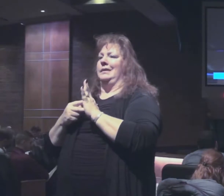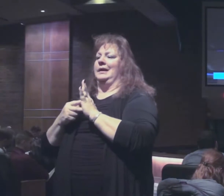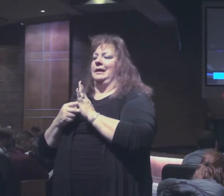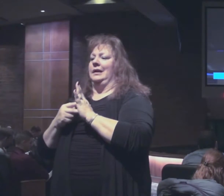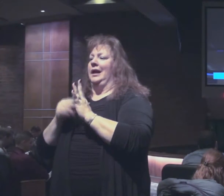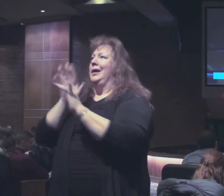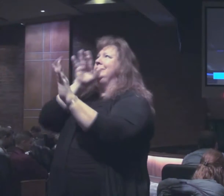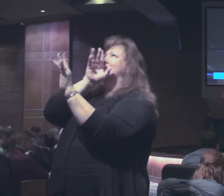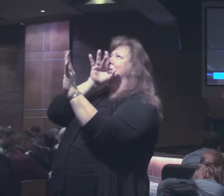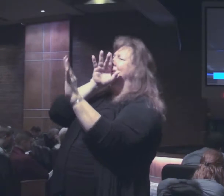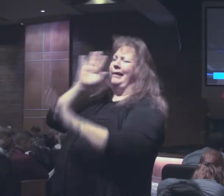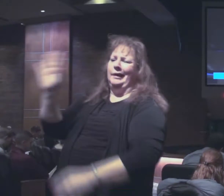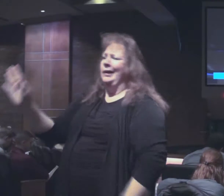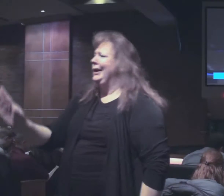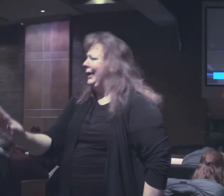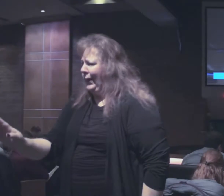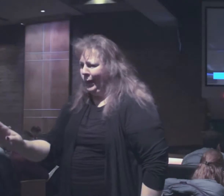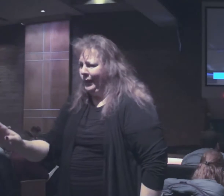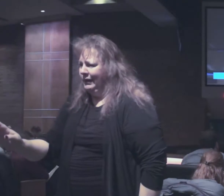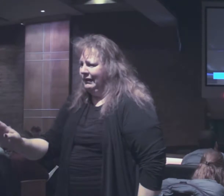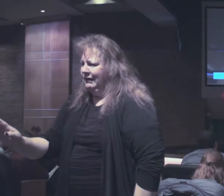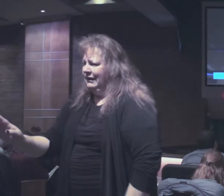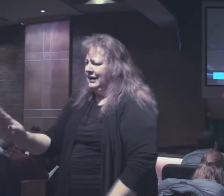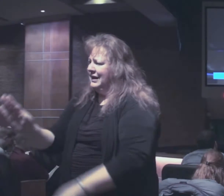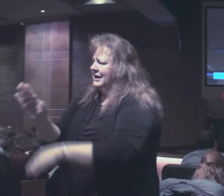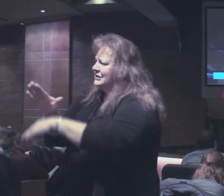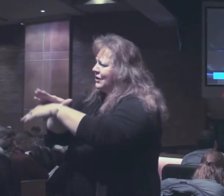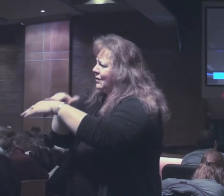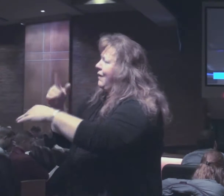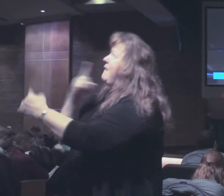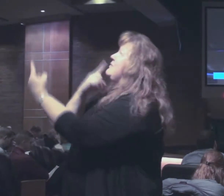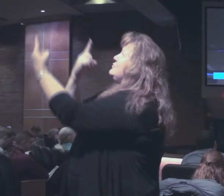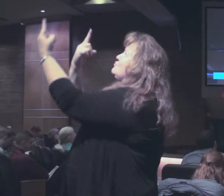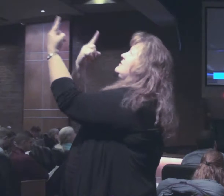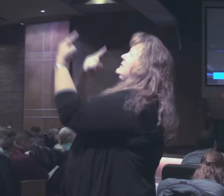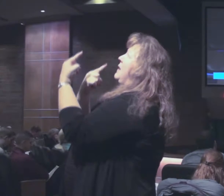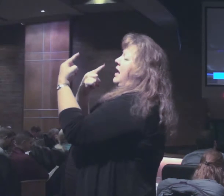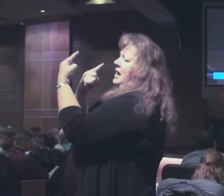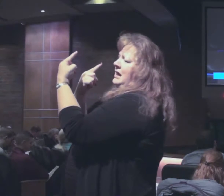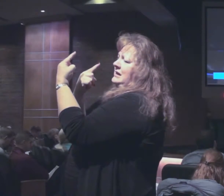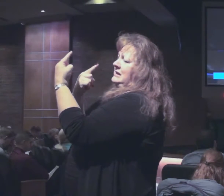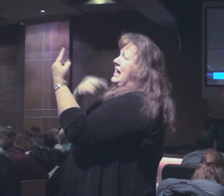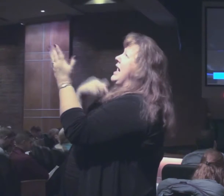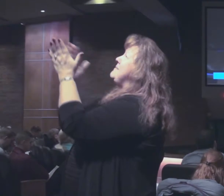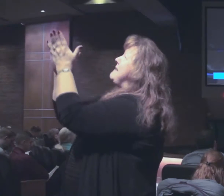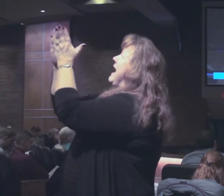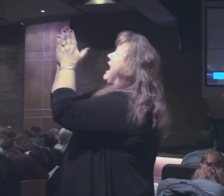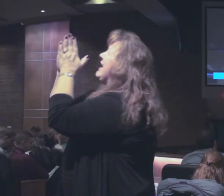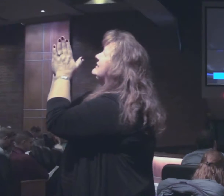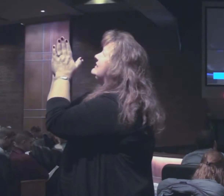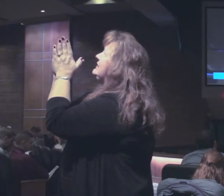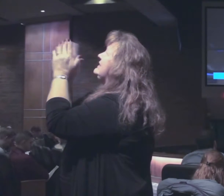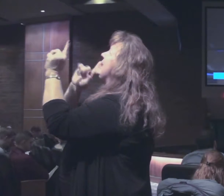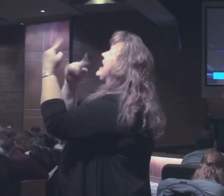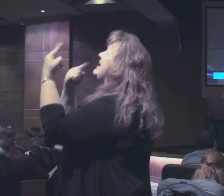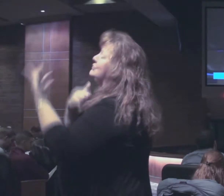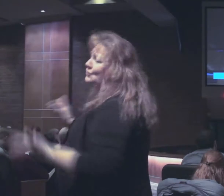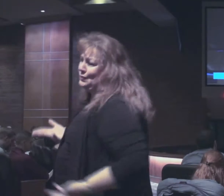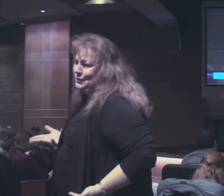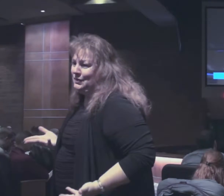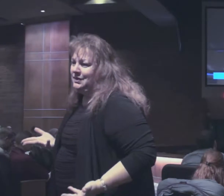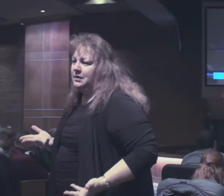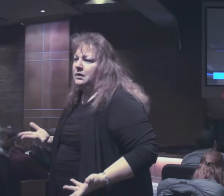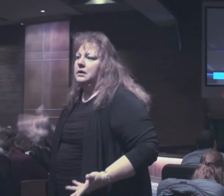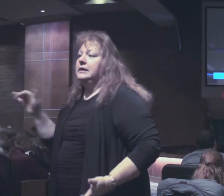the audibleness of the prayer. It's a call to respond to it. Give me what I ask. You know, this is